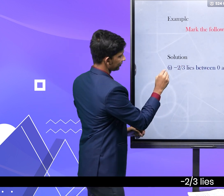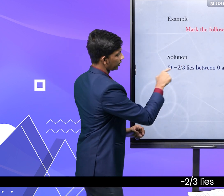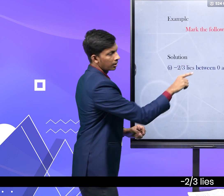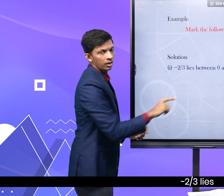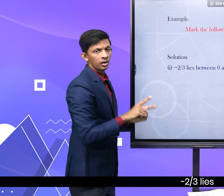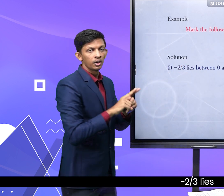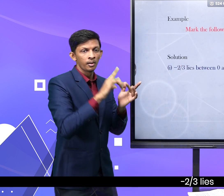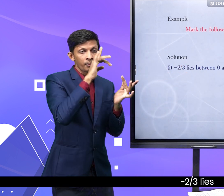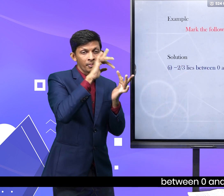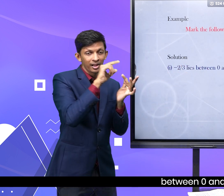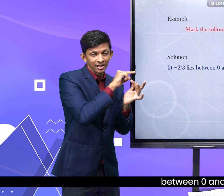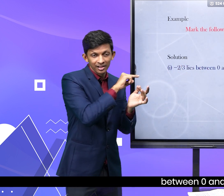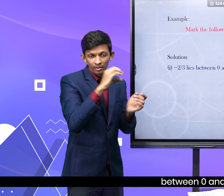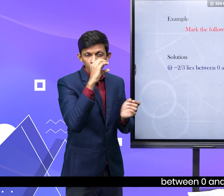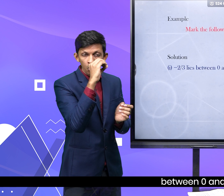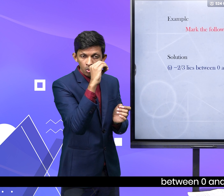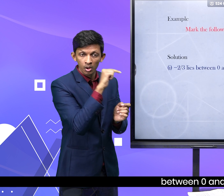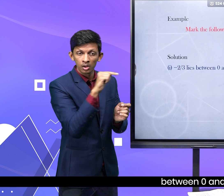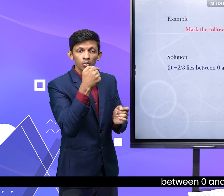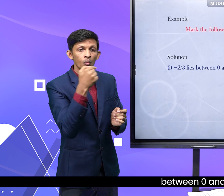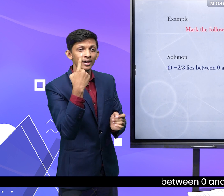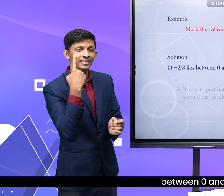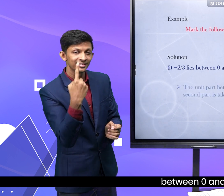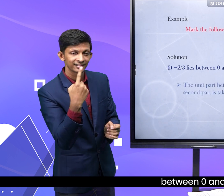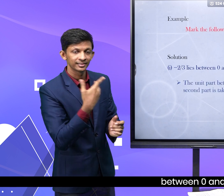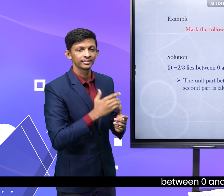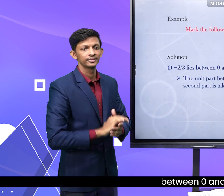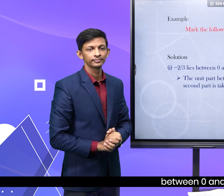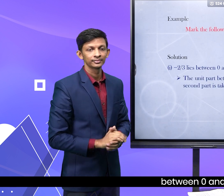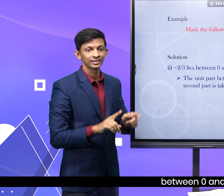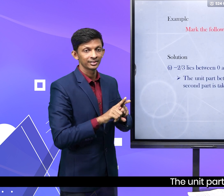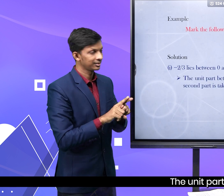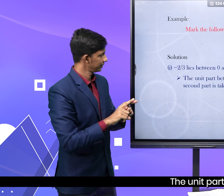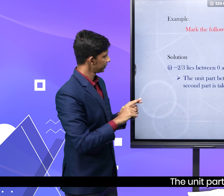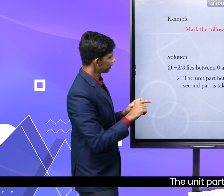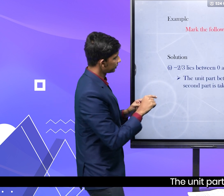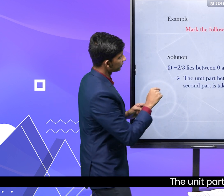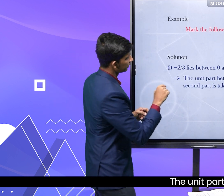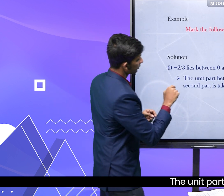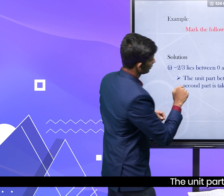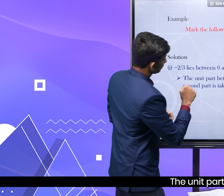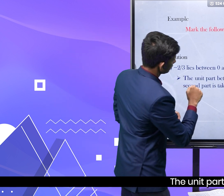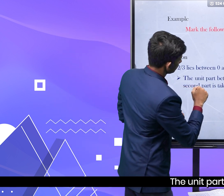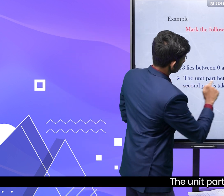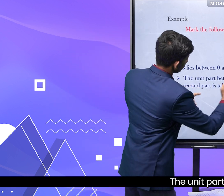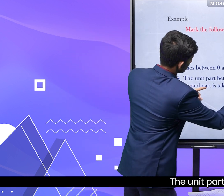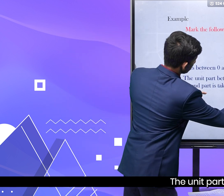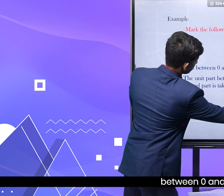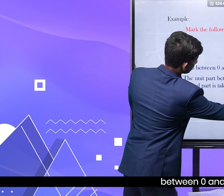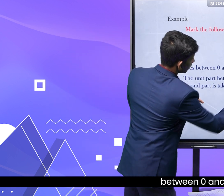lies between 0 and minus 1. The unit part between 0